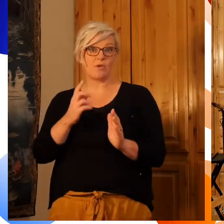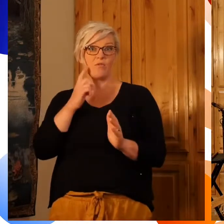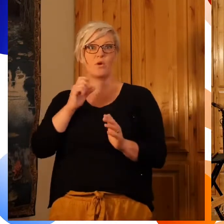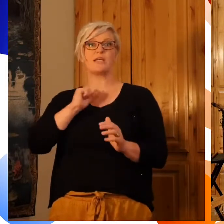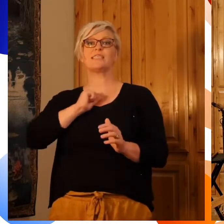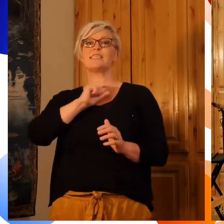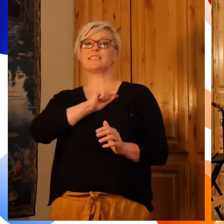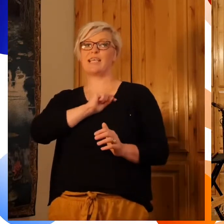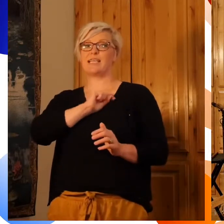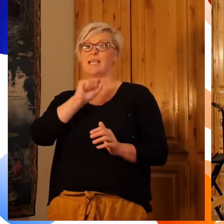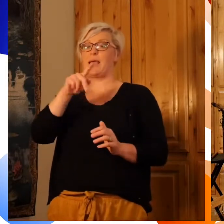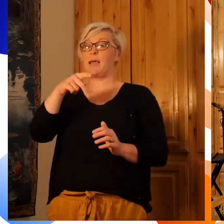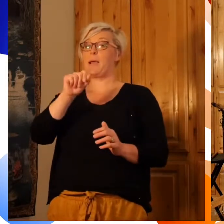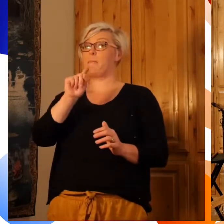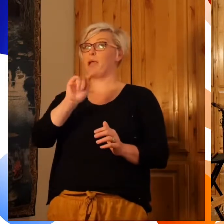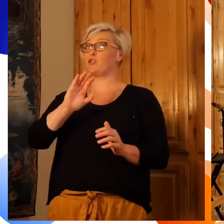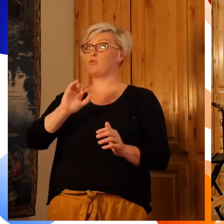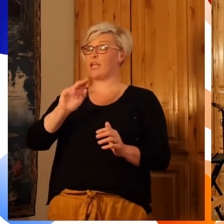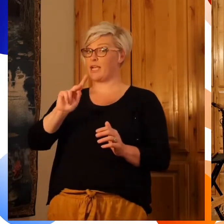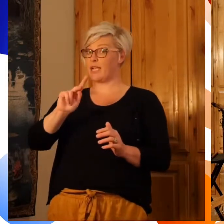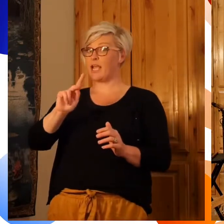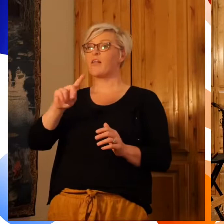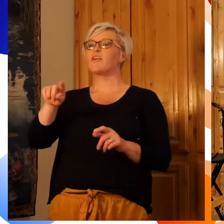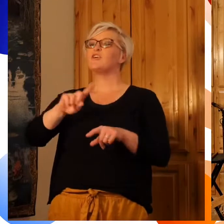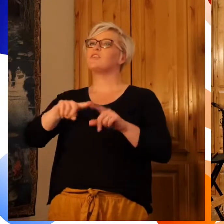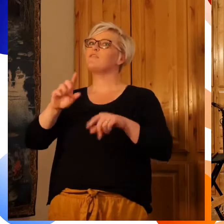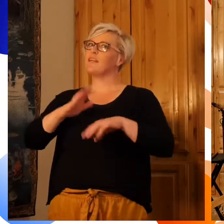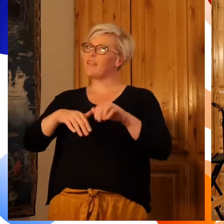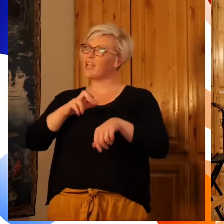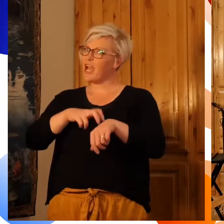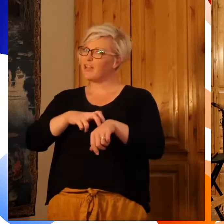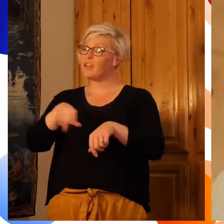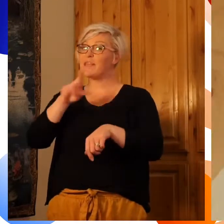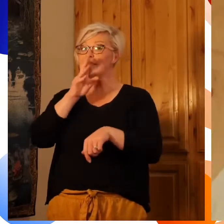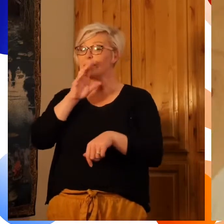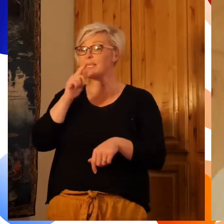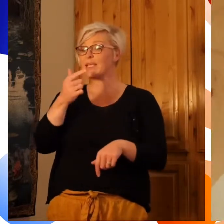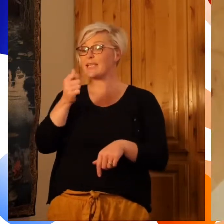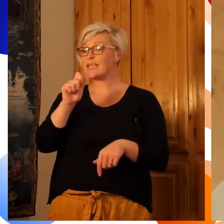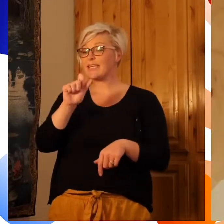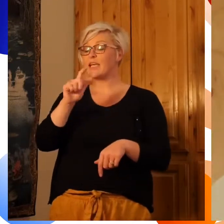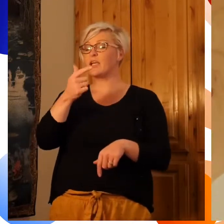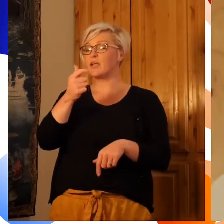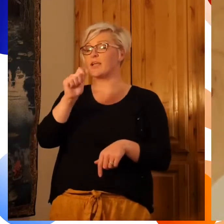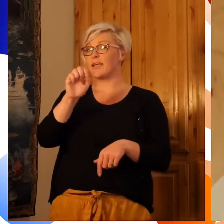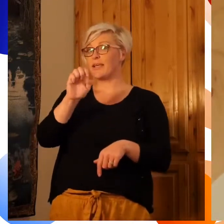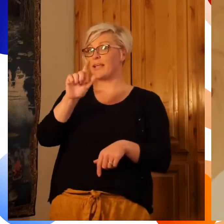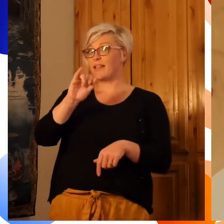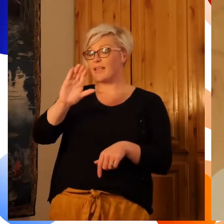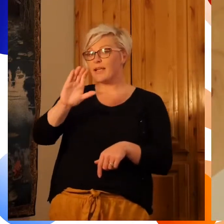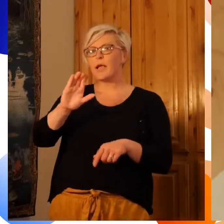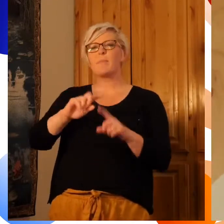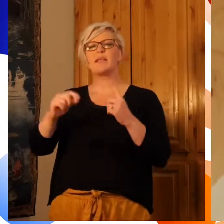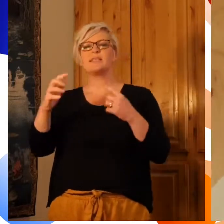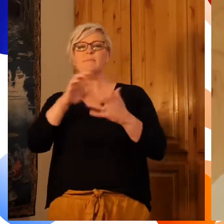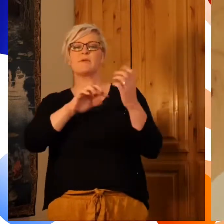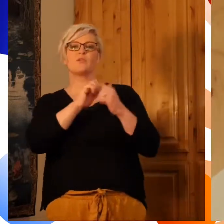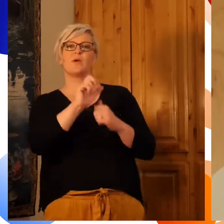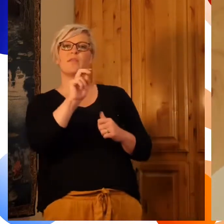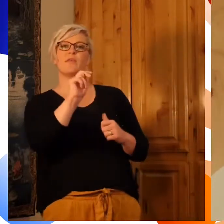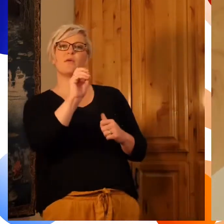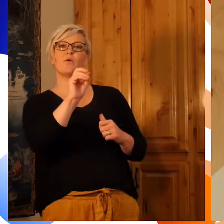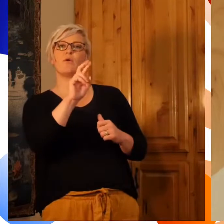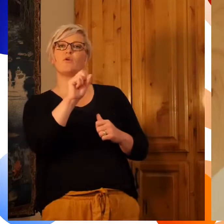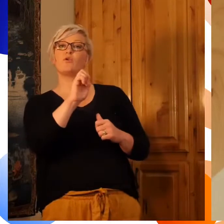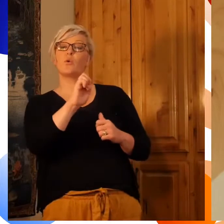And they differ from Ireland, and they speak Gaelic, but it's mixed with a Norse culture, because the Vikings made their